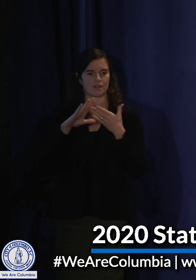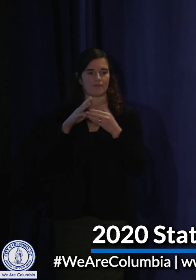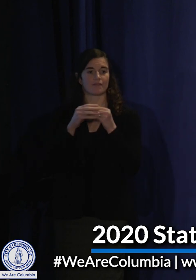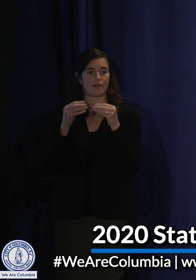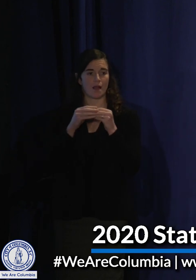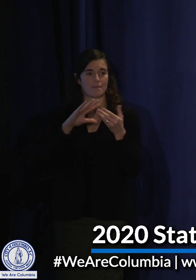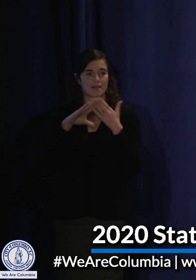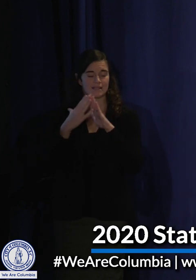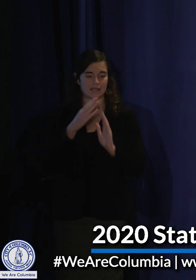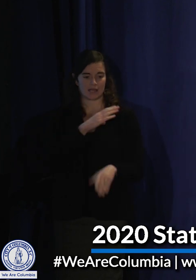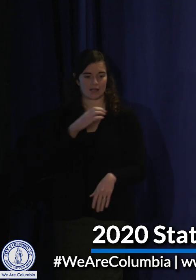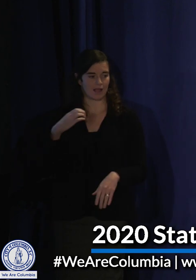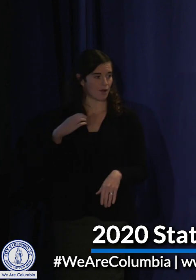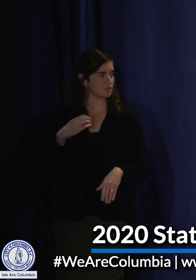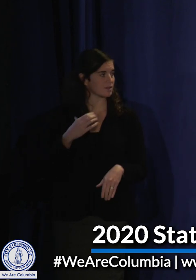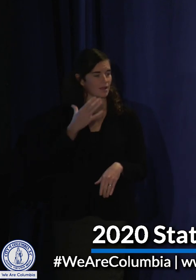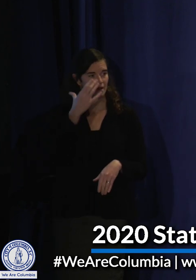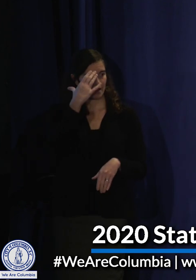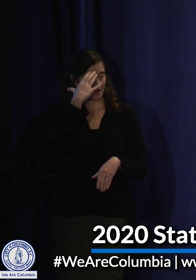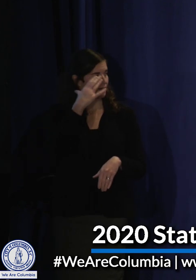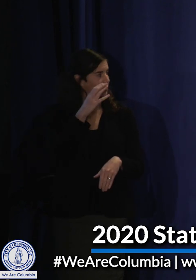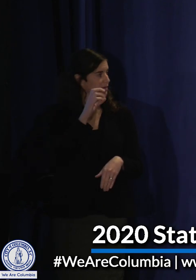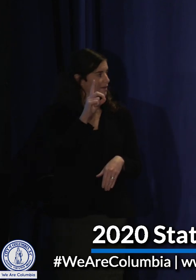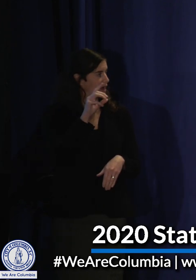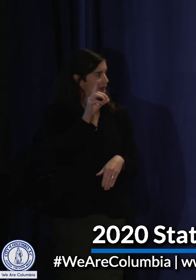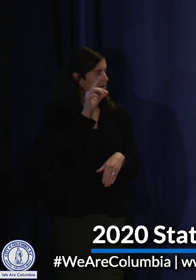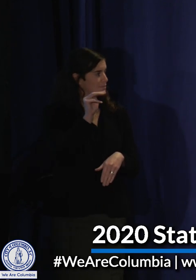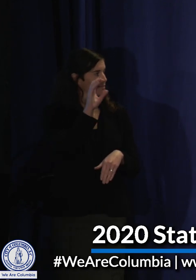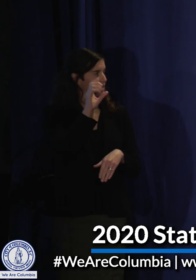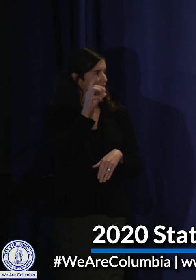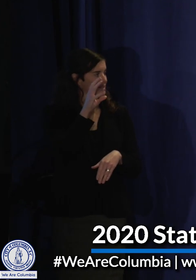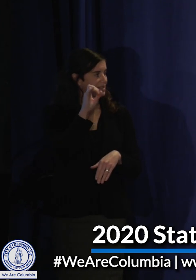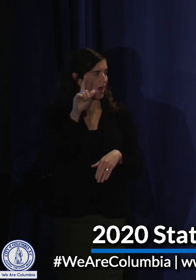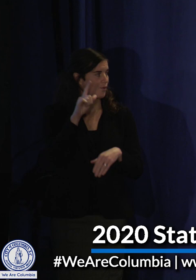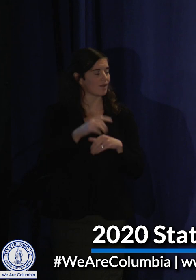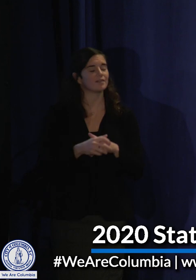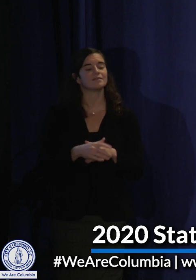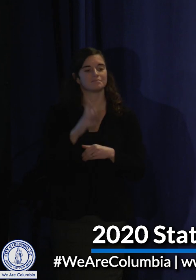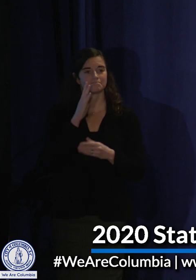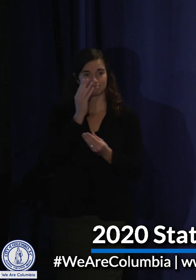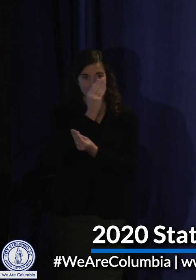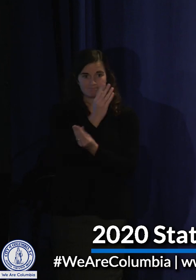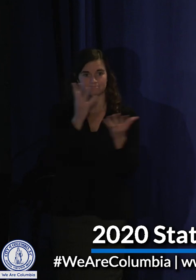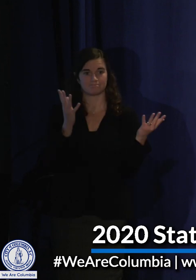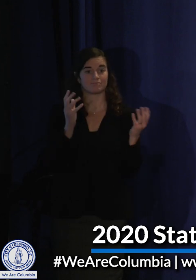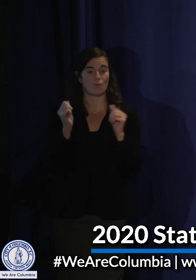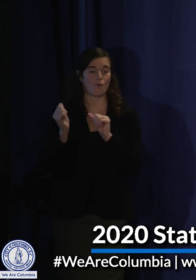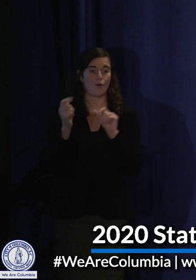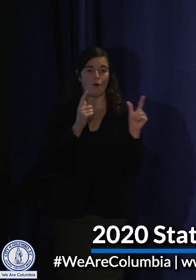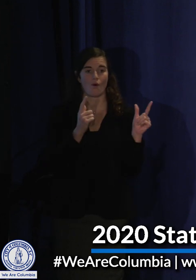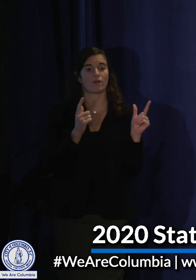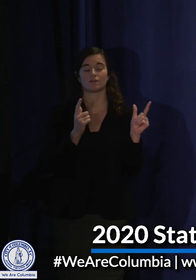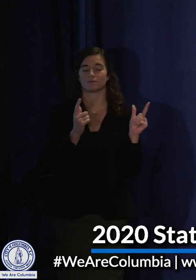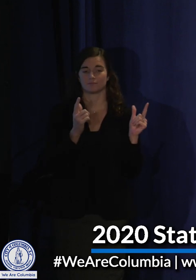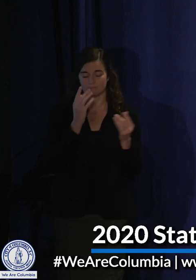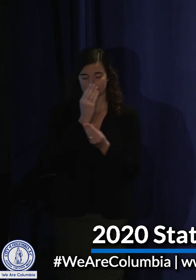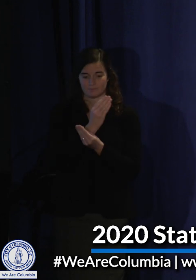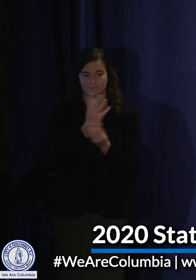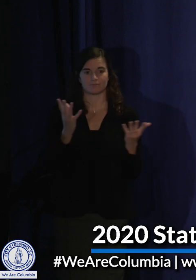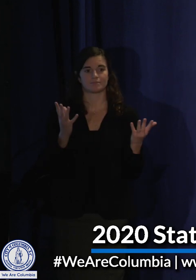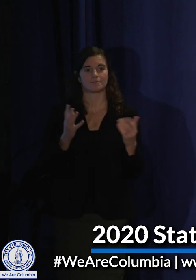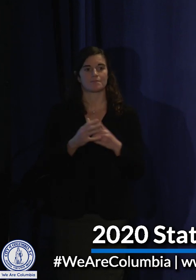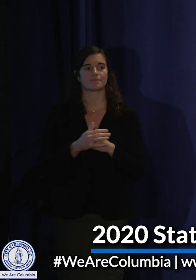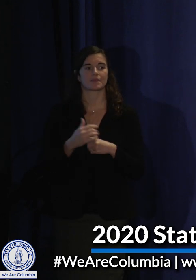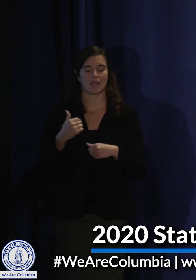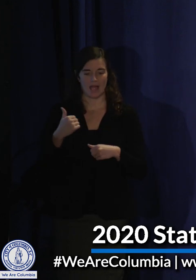our new Mayor Pro Tem, Ed McDowell, I will tell each of you without hesitation that I